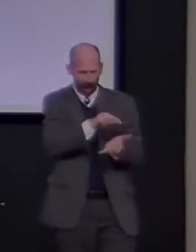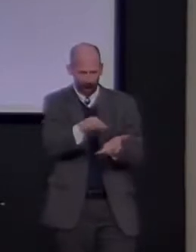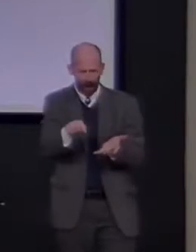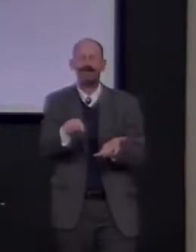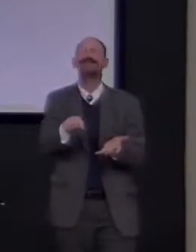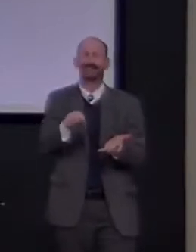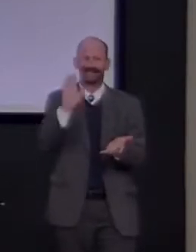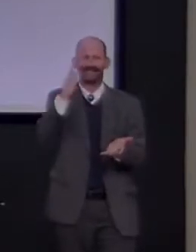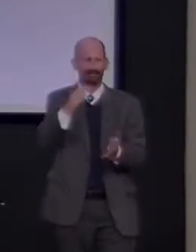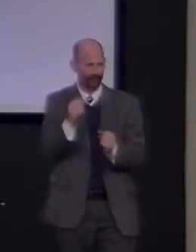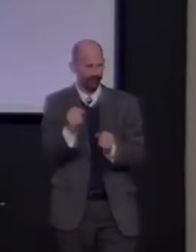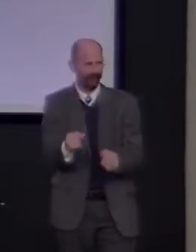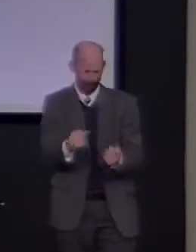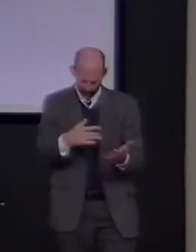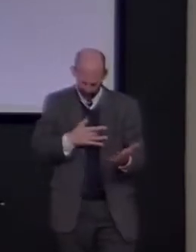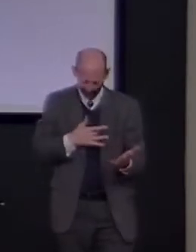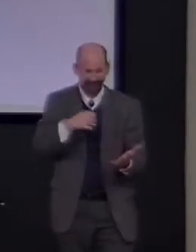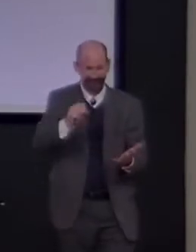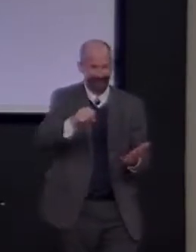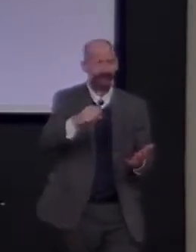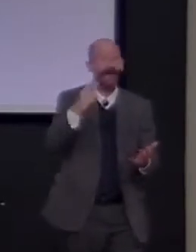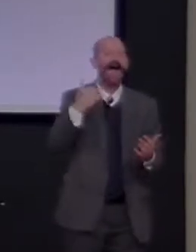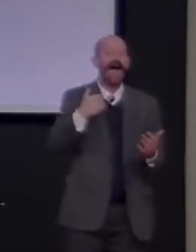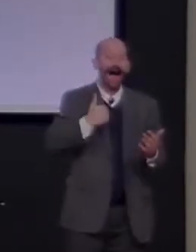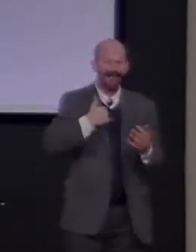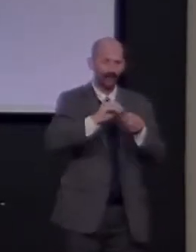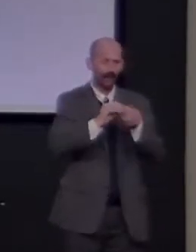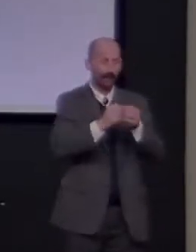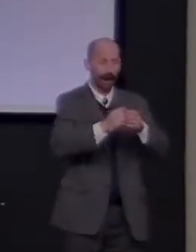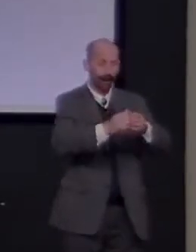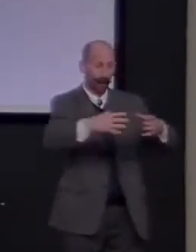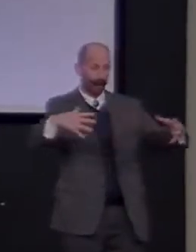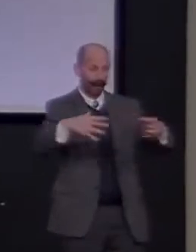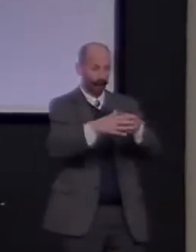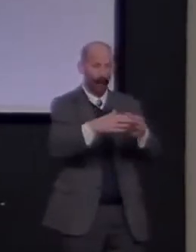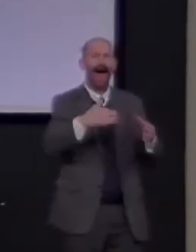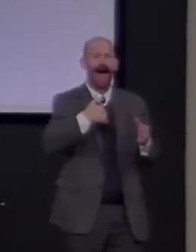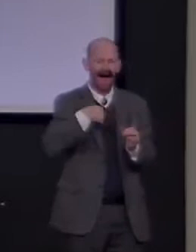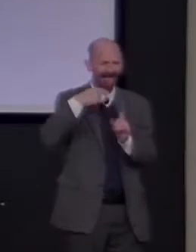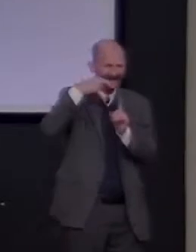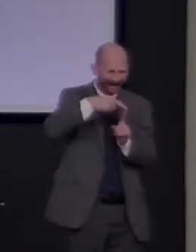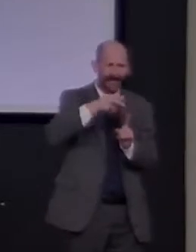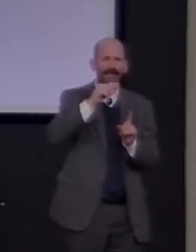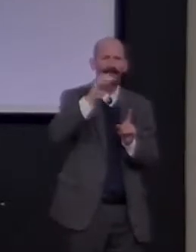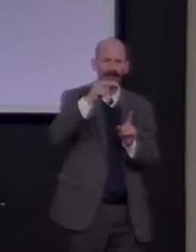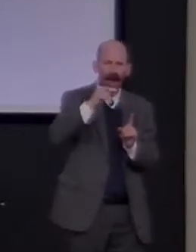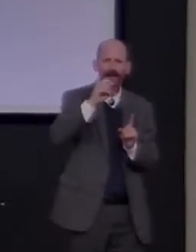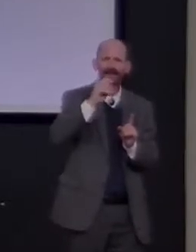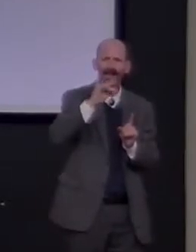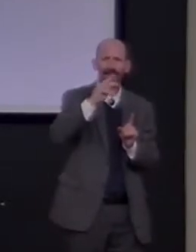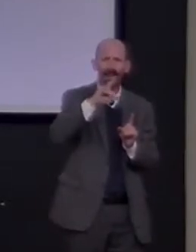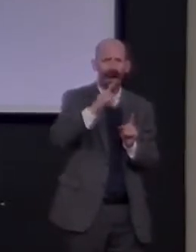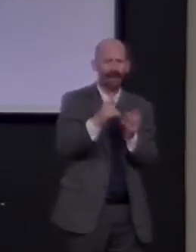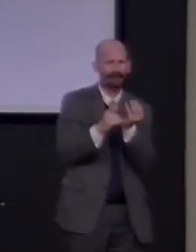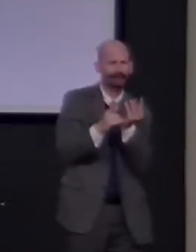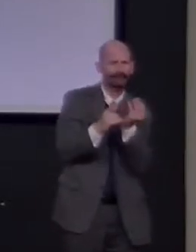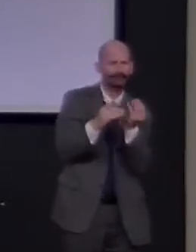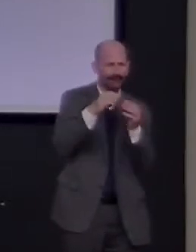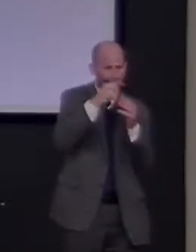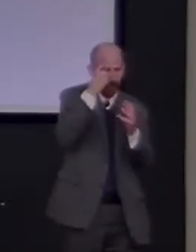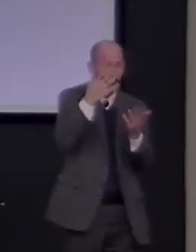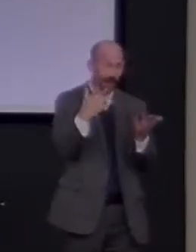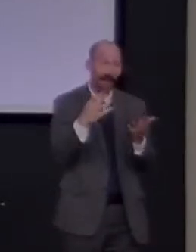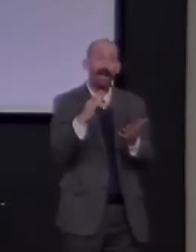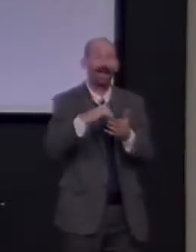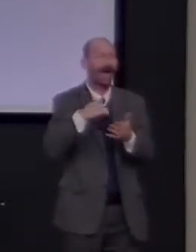sensitivity to numerical magnitude in a non-symbolic format. That one way of describing that is to refer to it as the approximate